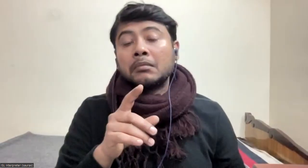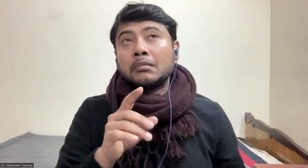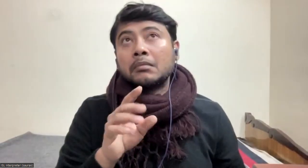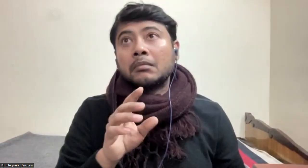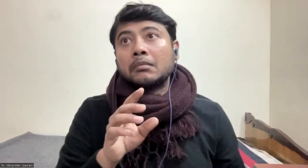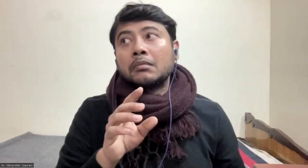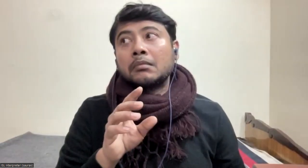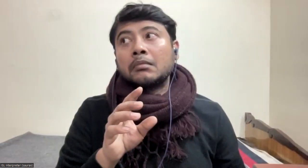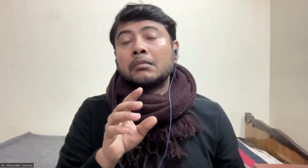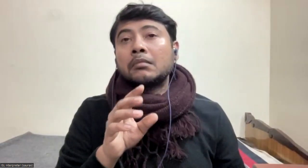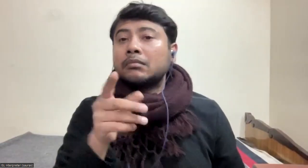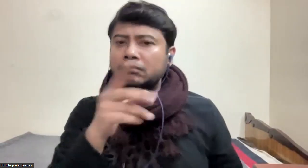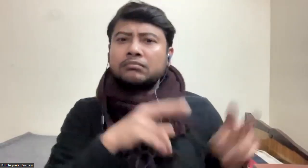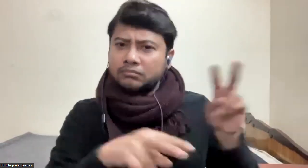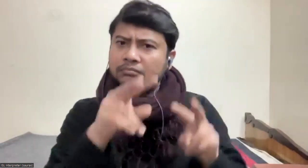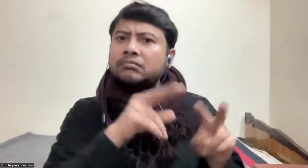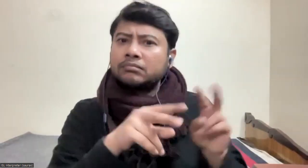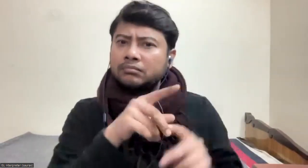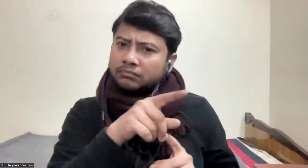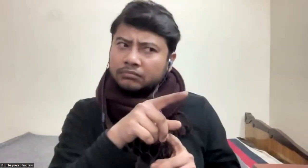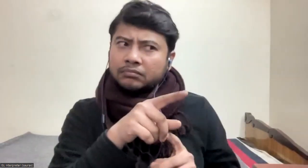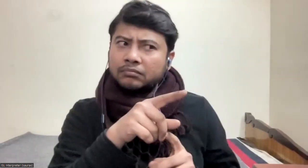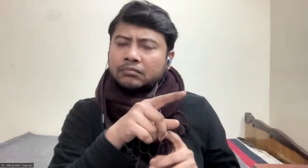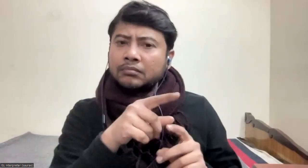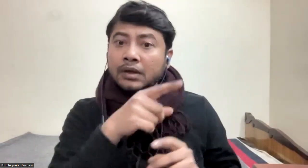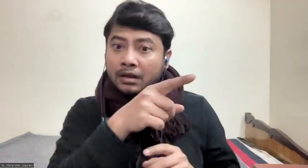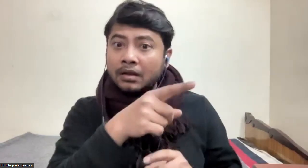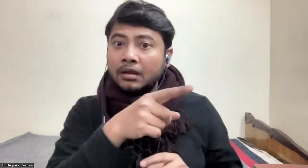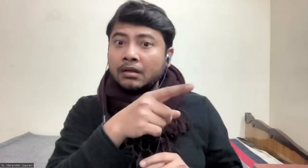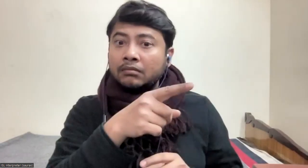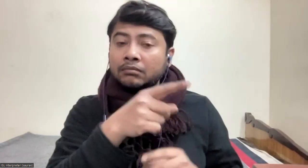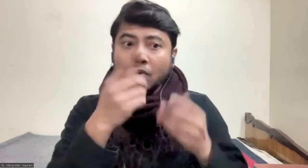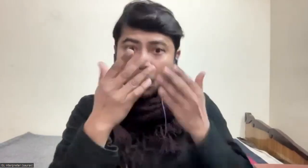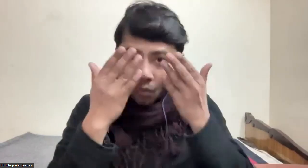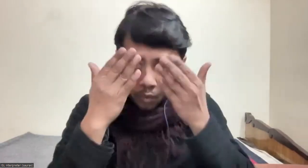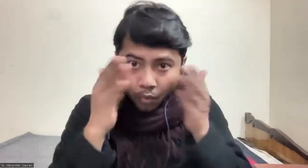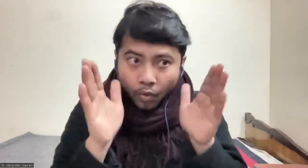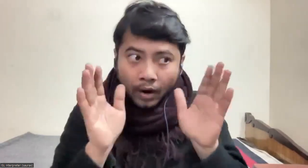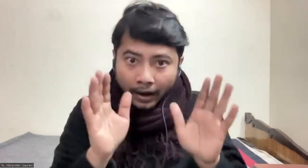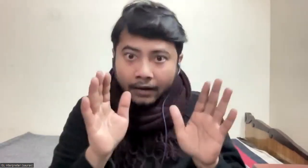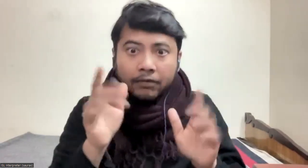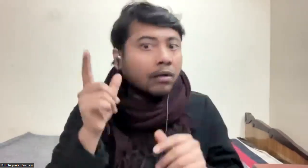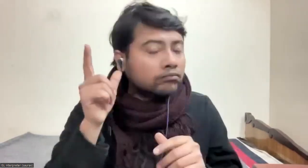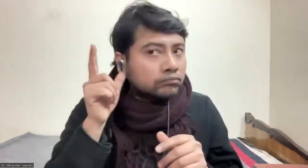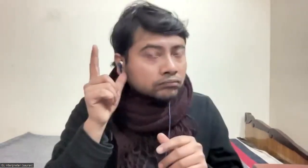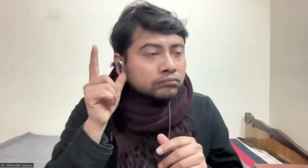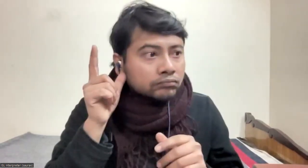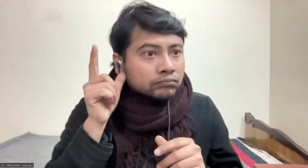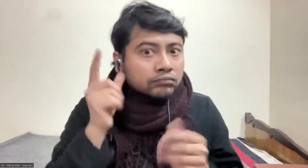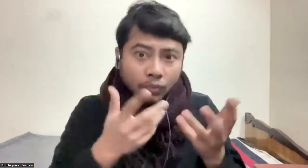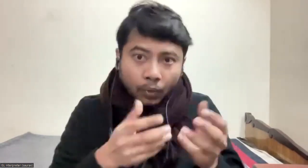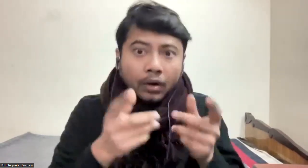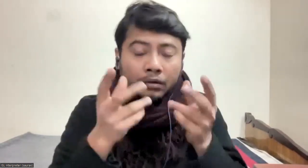they are positive and they want to listen to you and they want to participate in the classes,